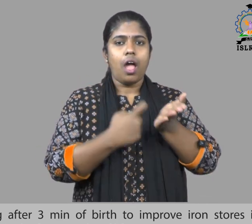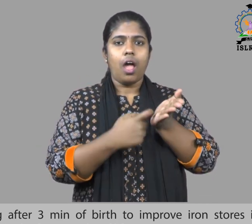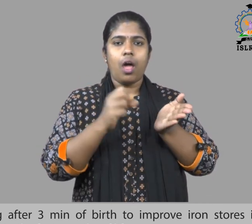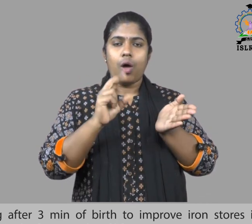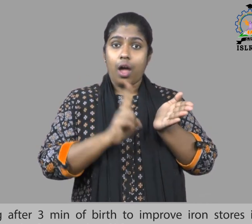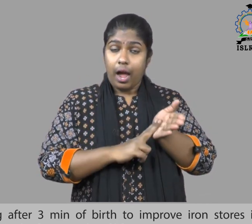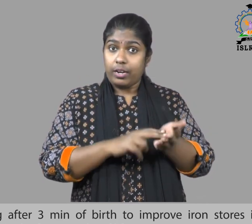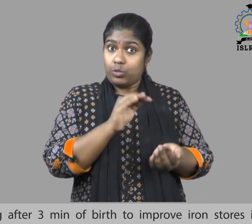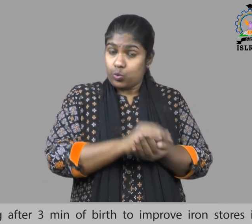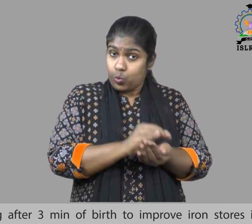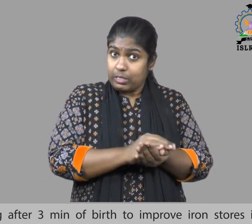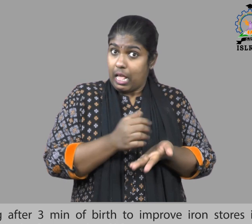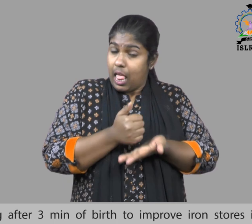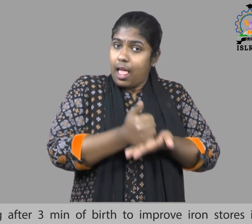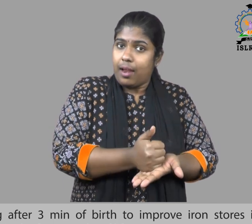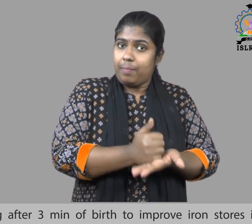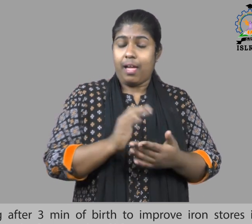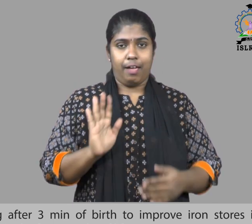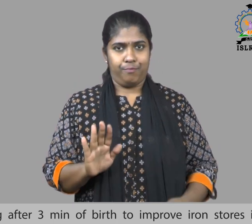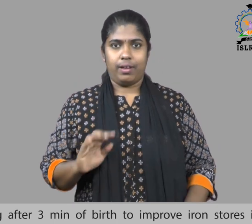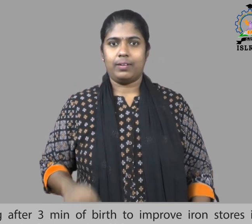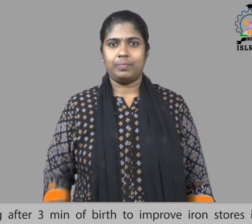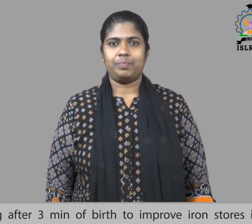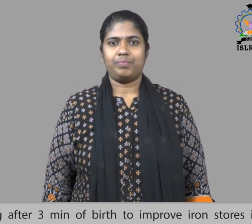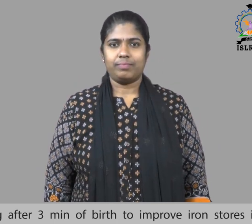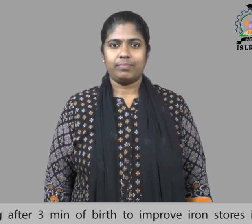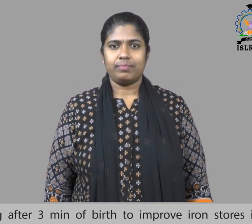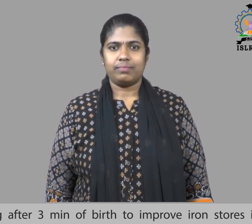iron stores in newborn in the first month of life.